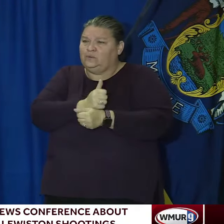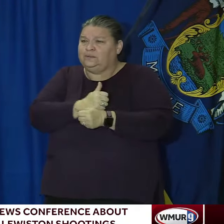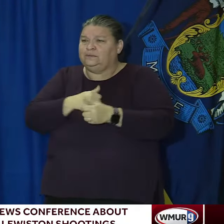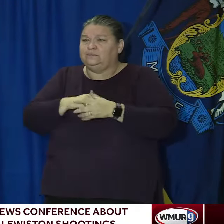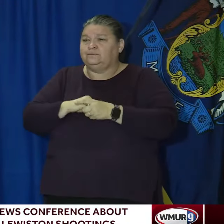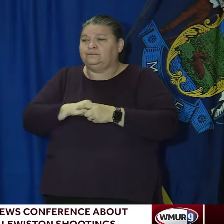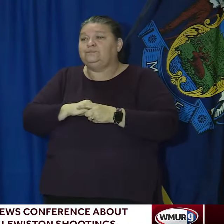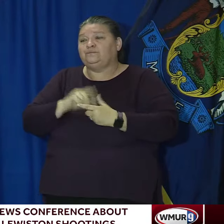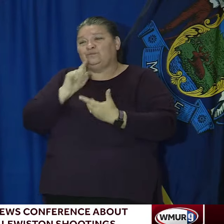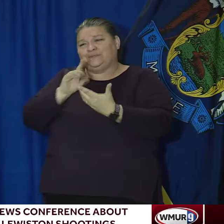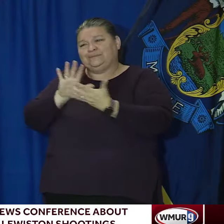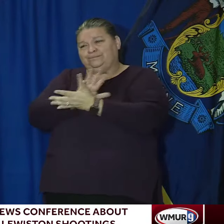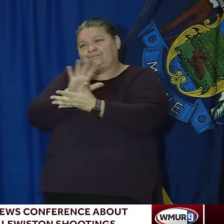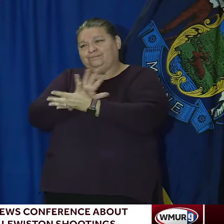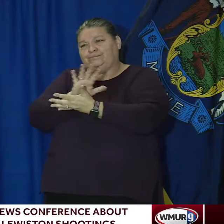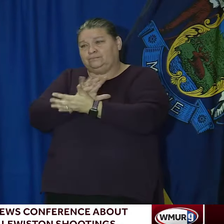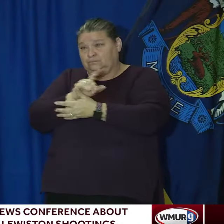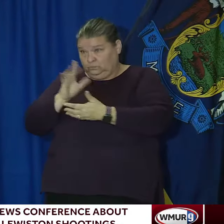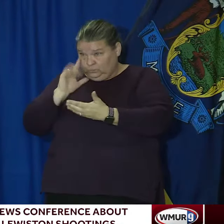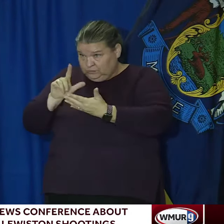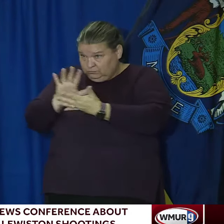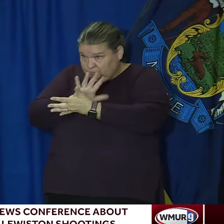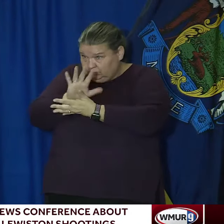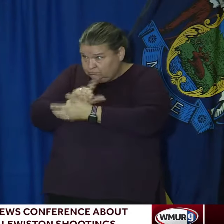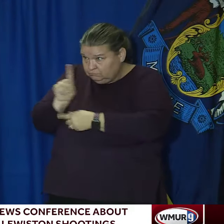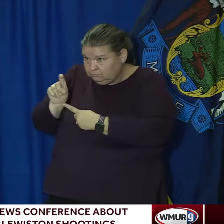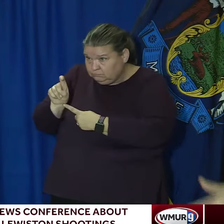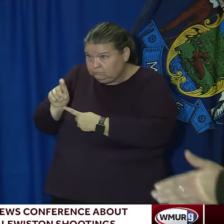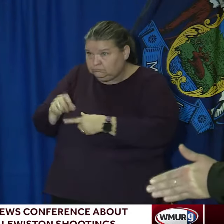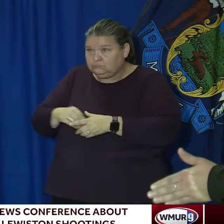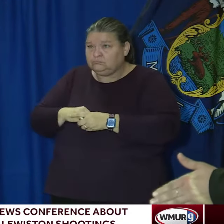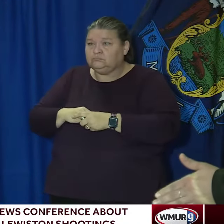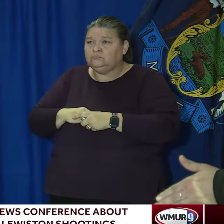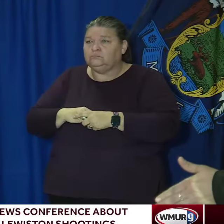about? Sir, I've answered the question.